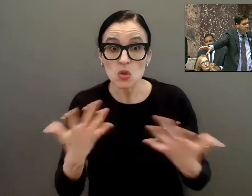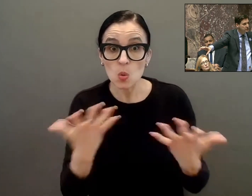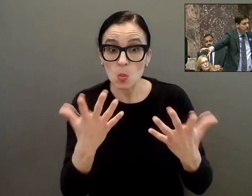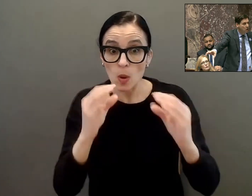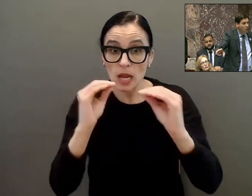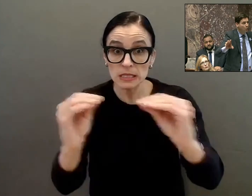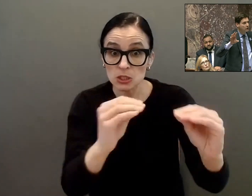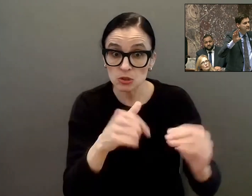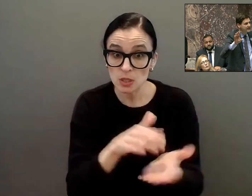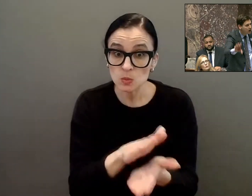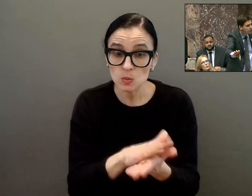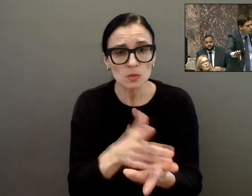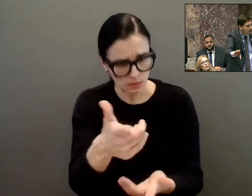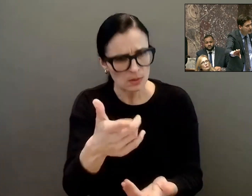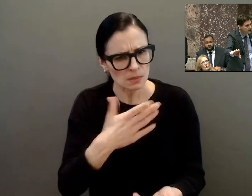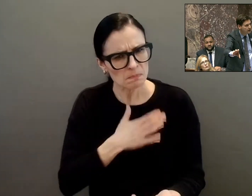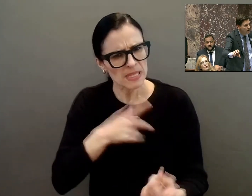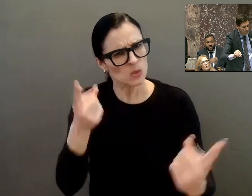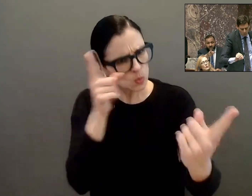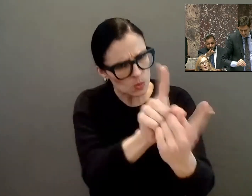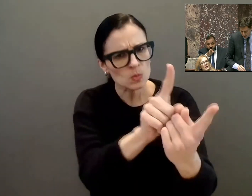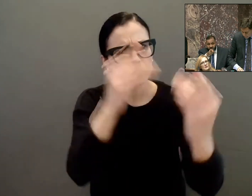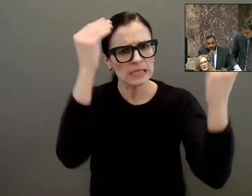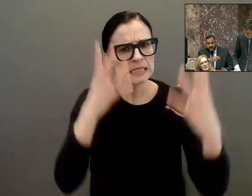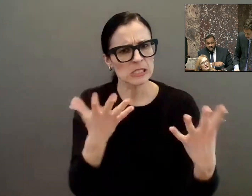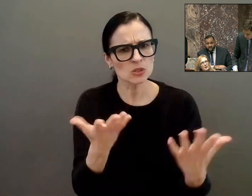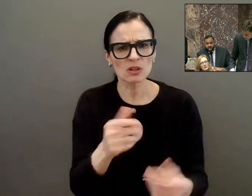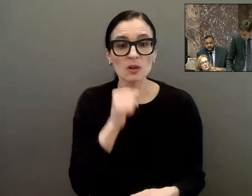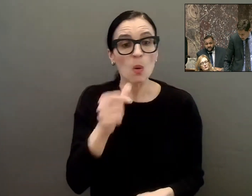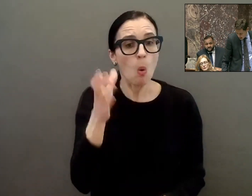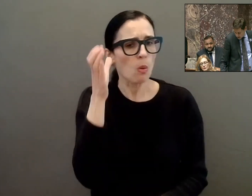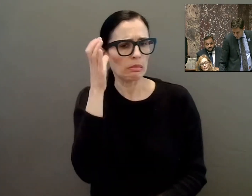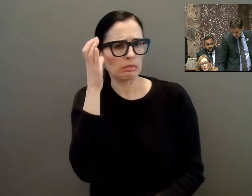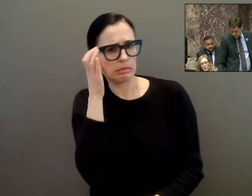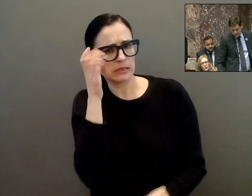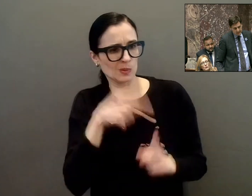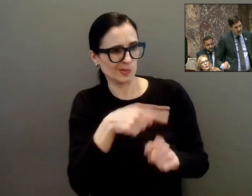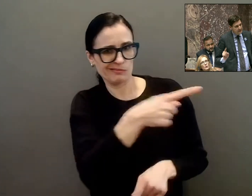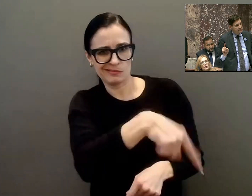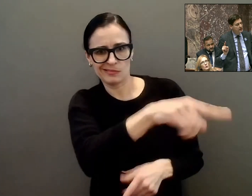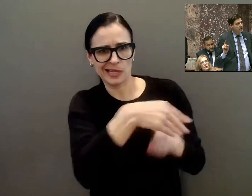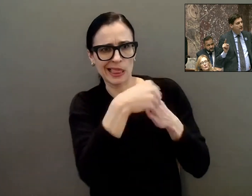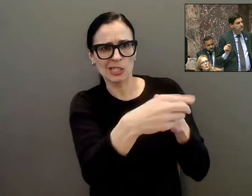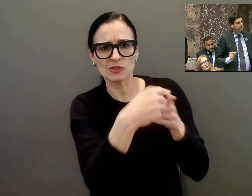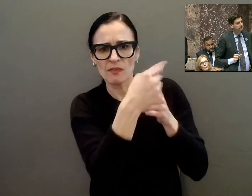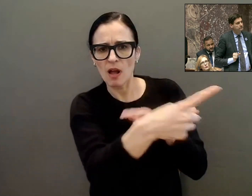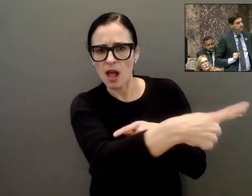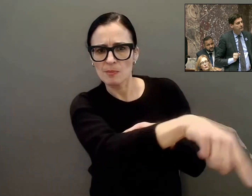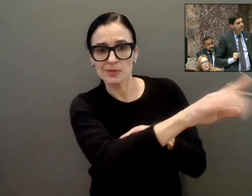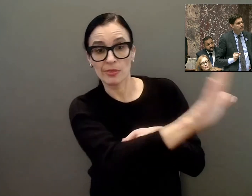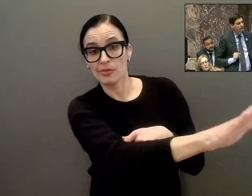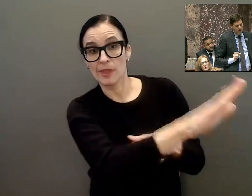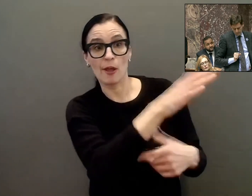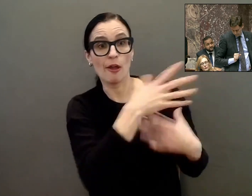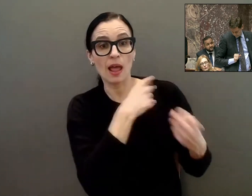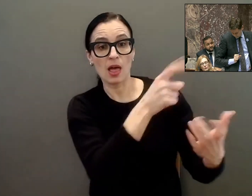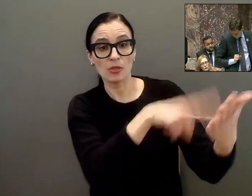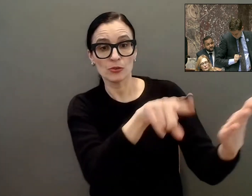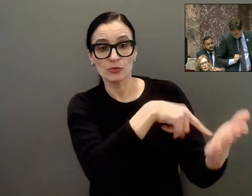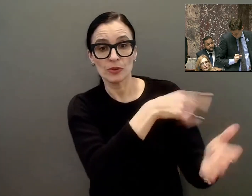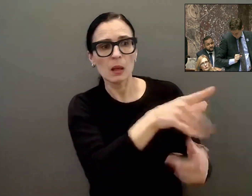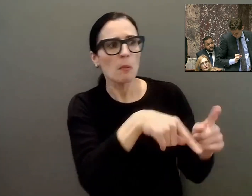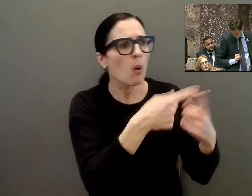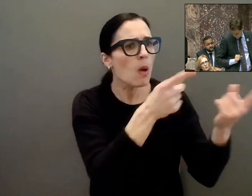the Opposition or his health critic about what's happening in the province. She sits... Members.